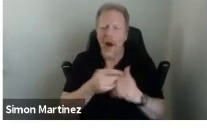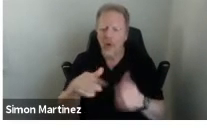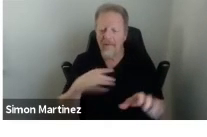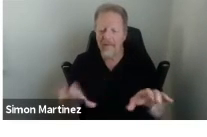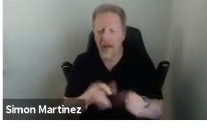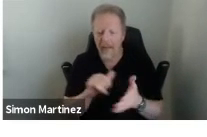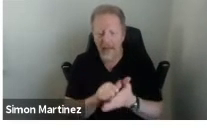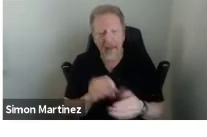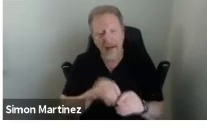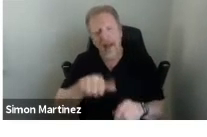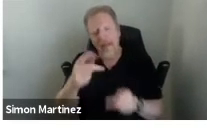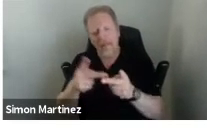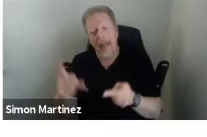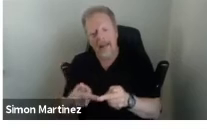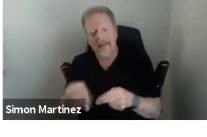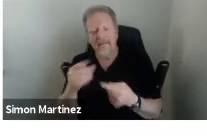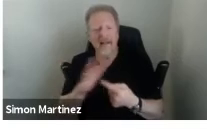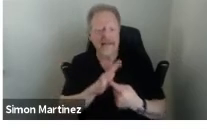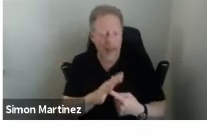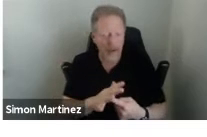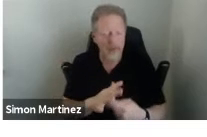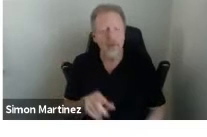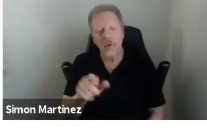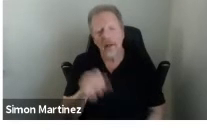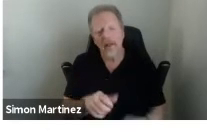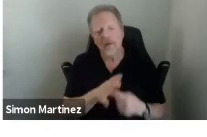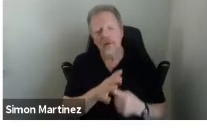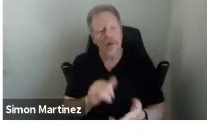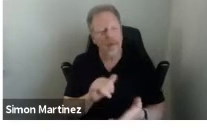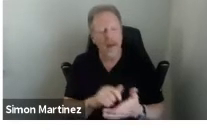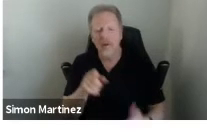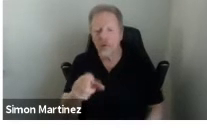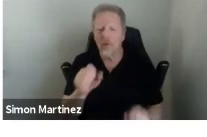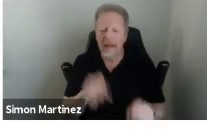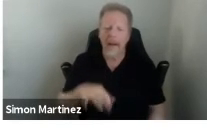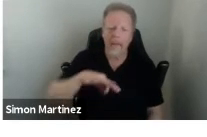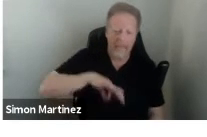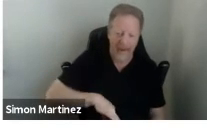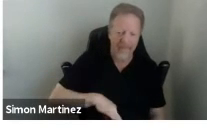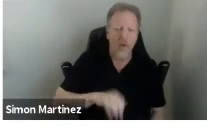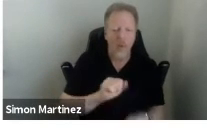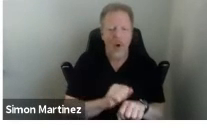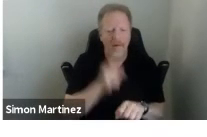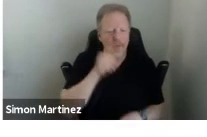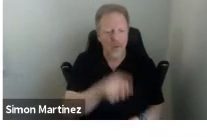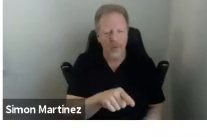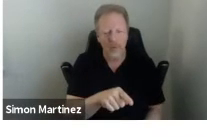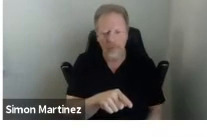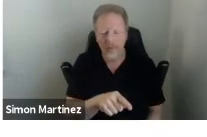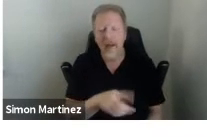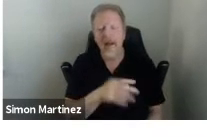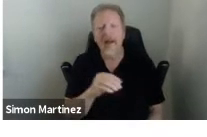this at other places. So you can show, that you could benefit working for them. In a